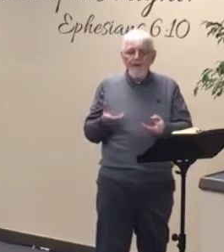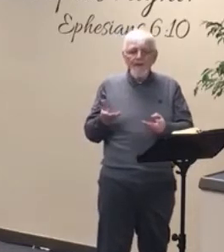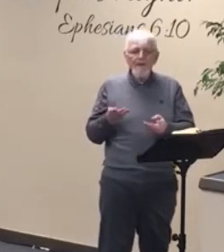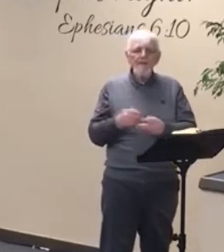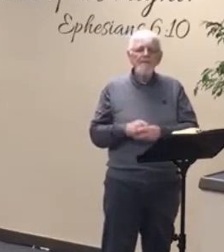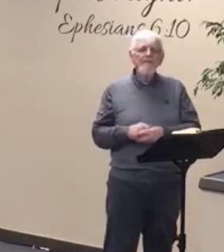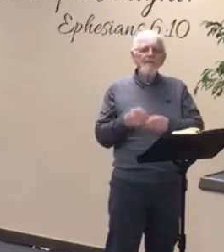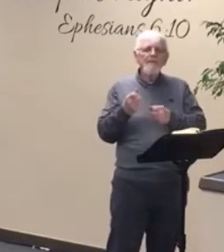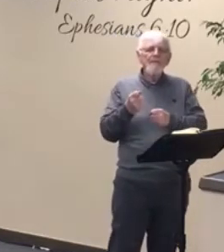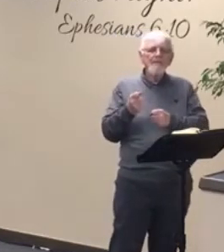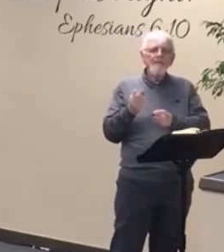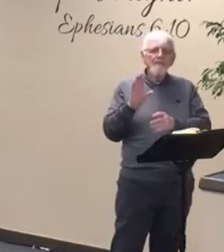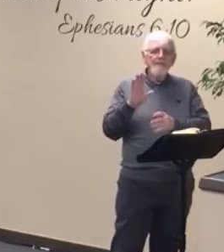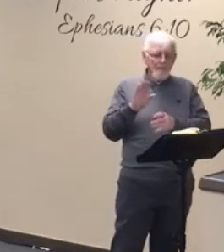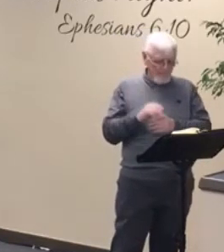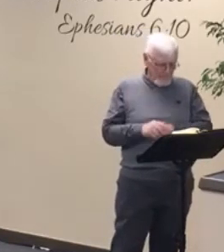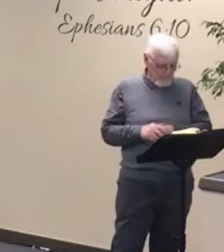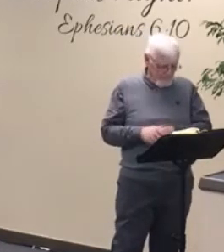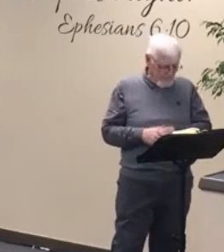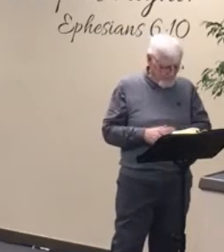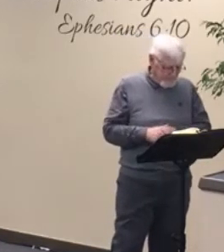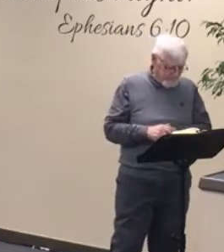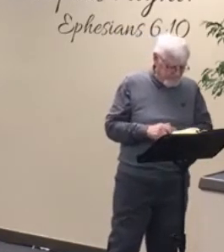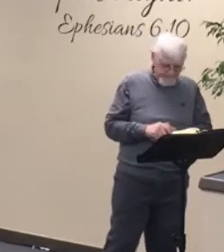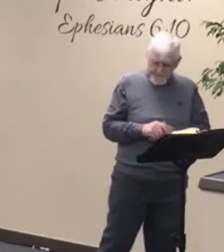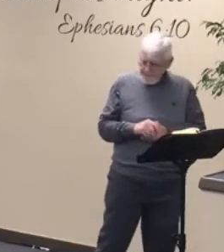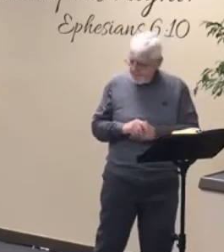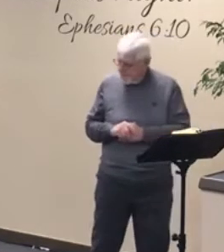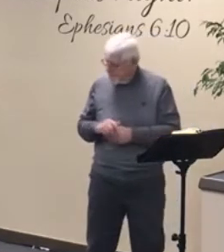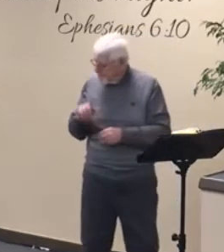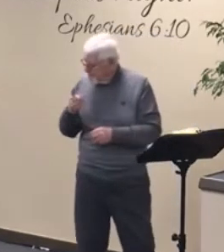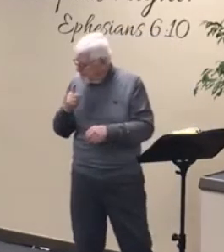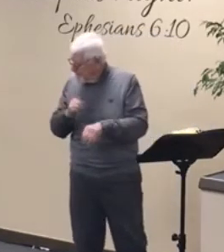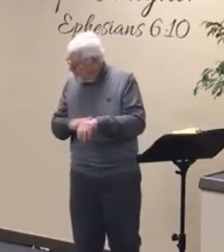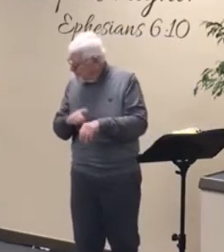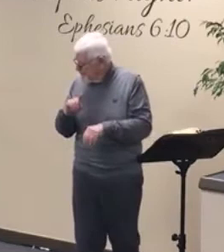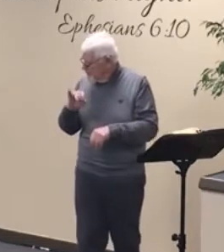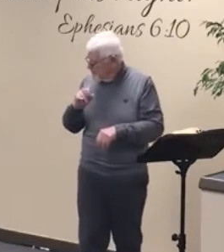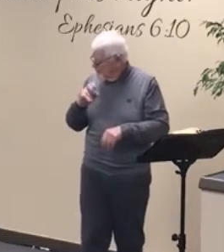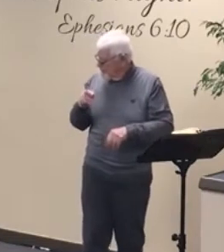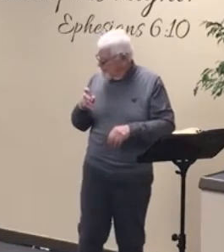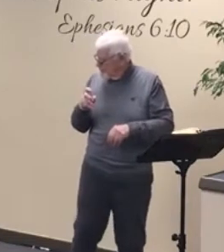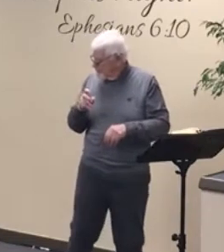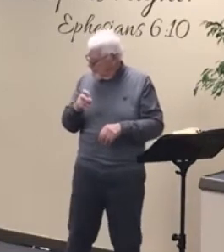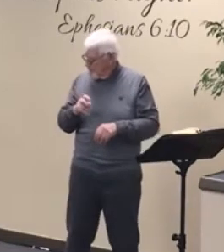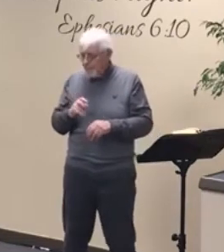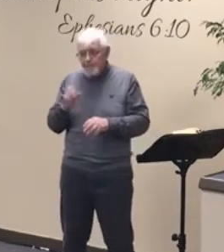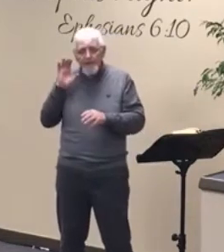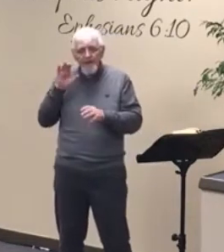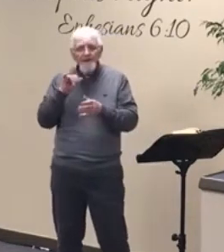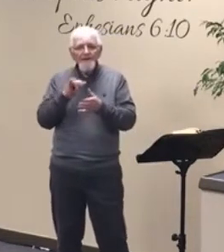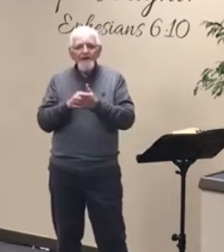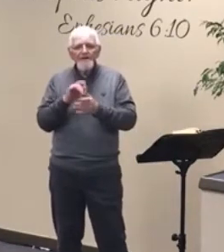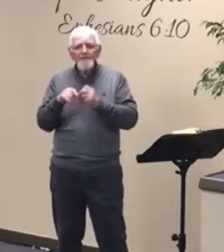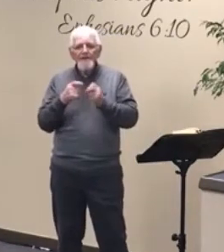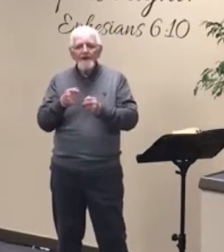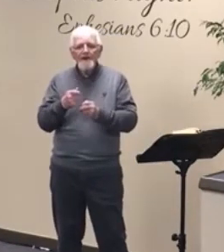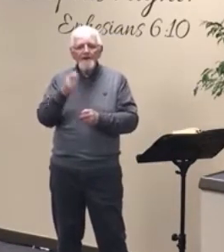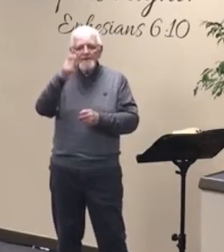also his blood is required. You know, this is the first time Joseph hears those details of his brethren conspiring against